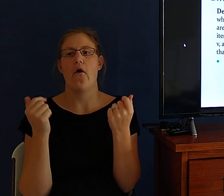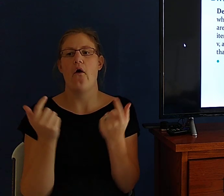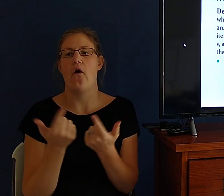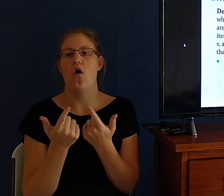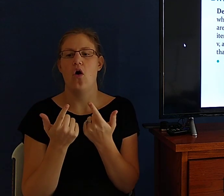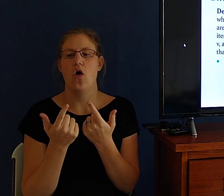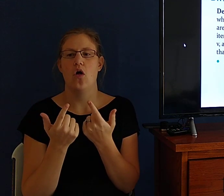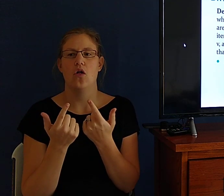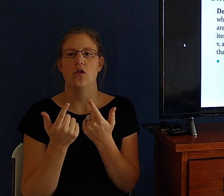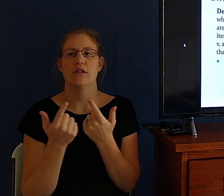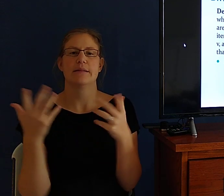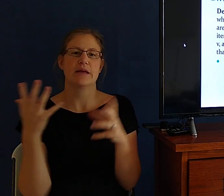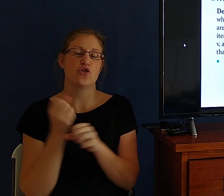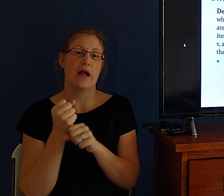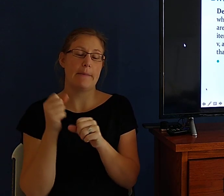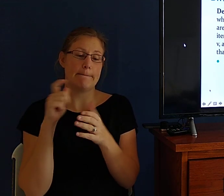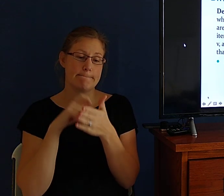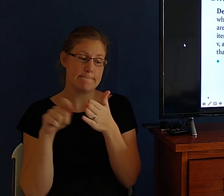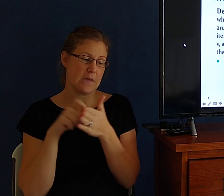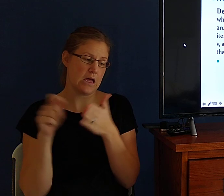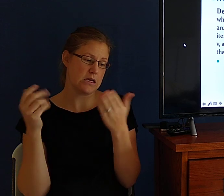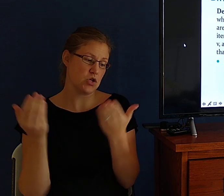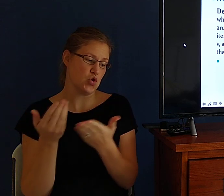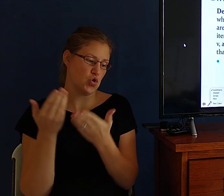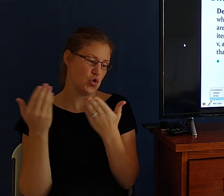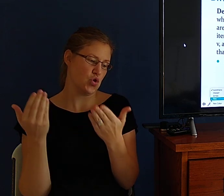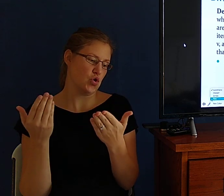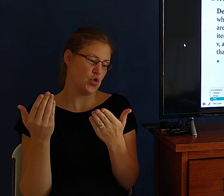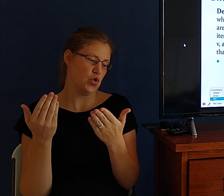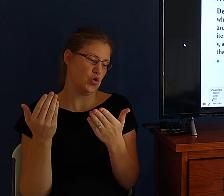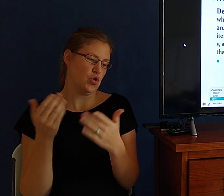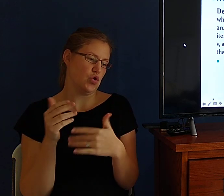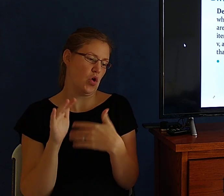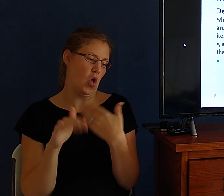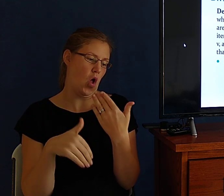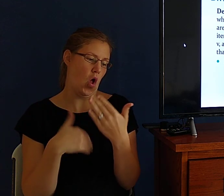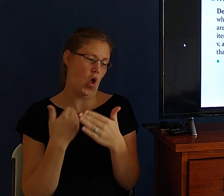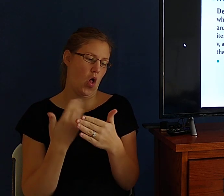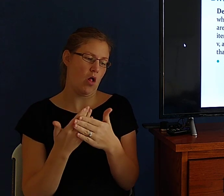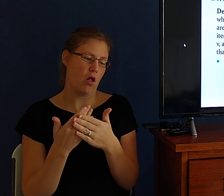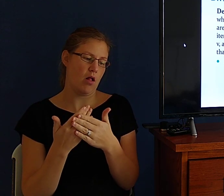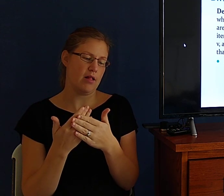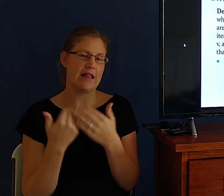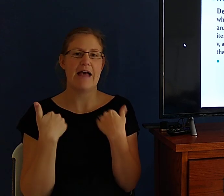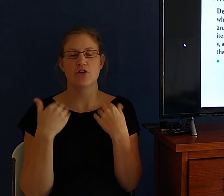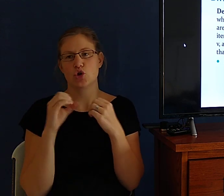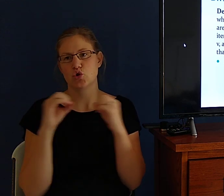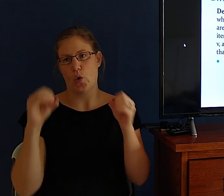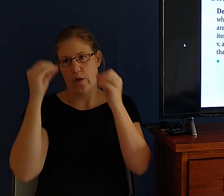me grab a pen here, all of them has no or have no information. For example,